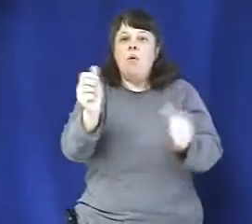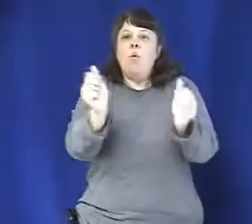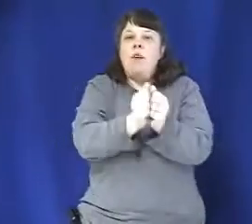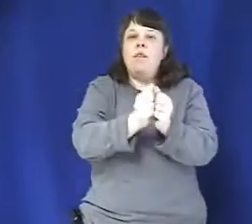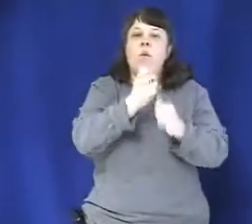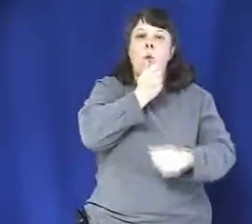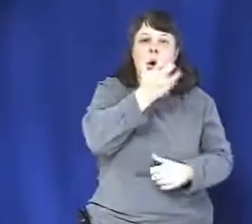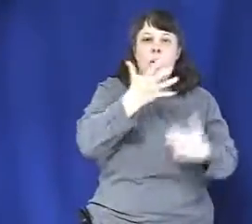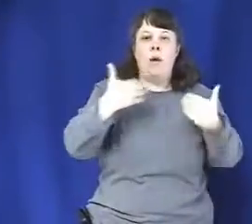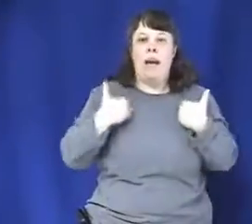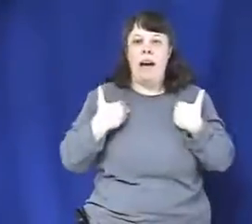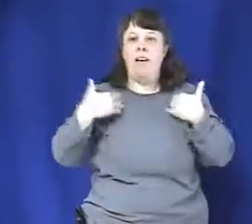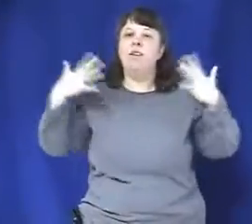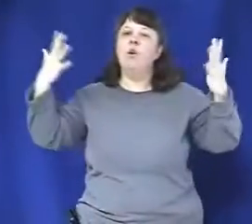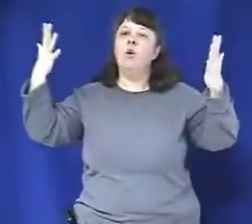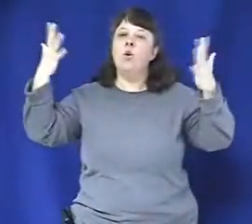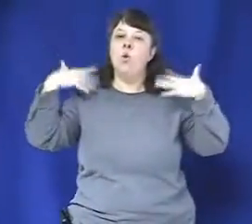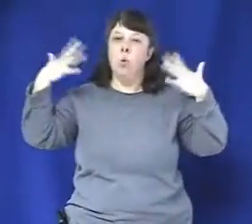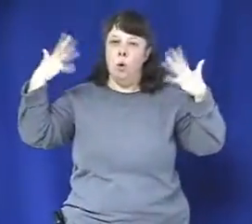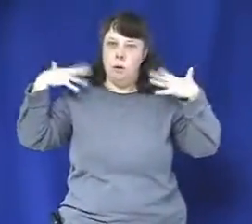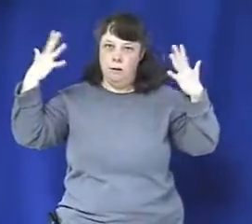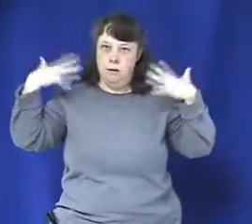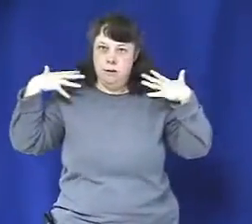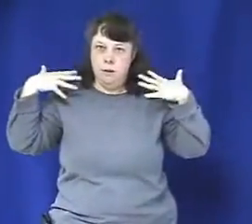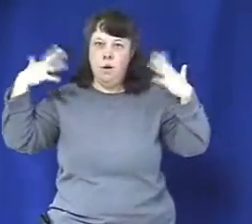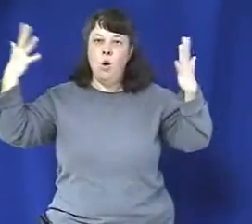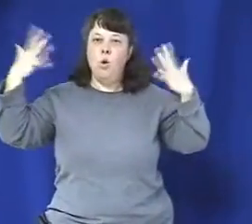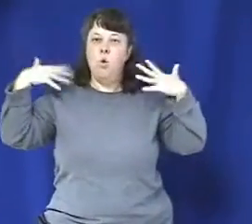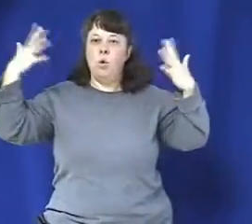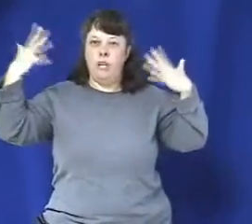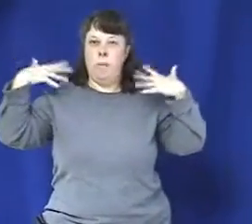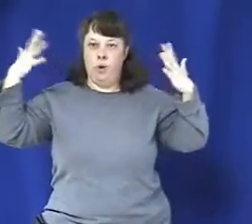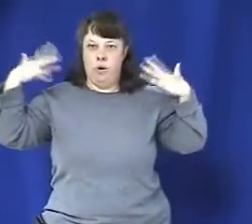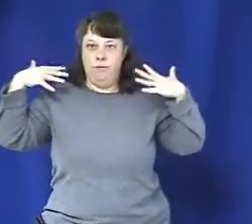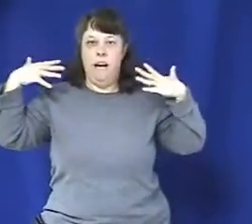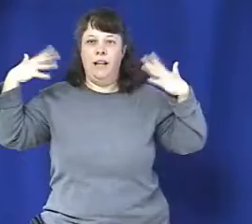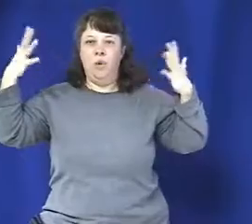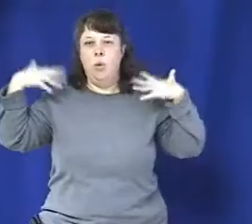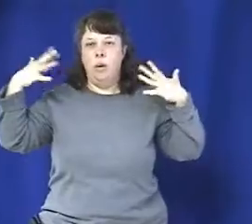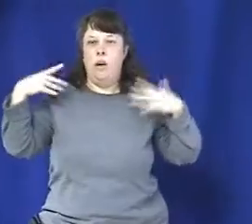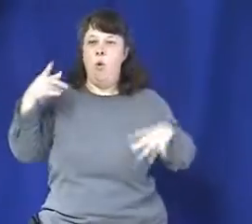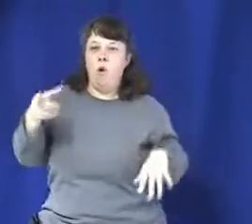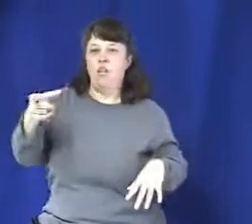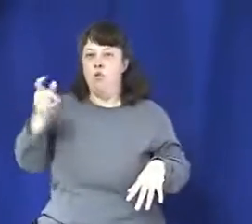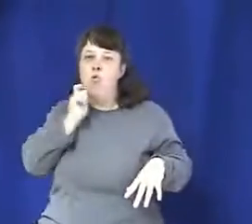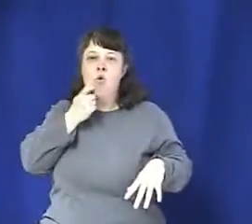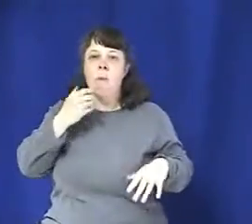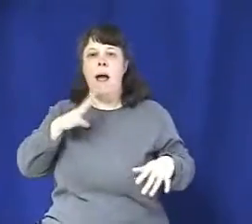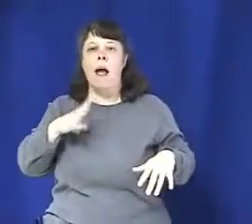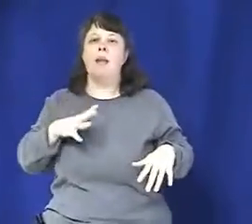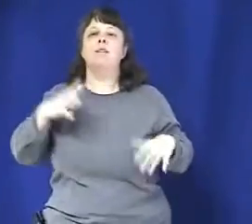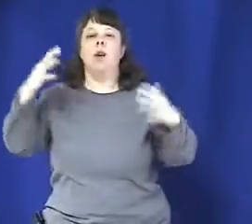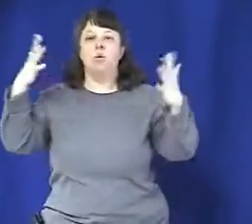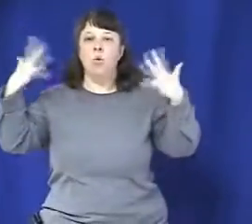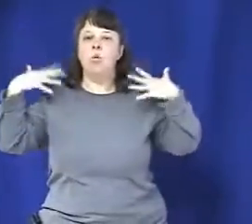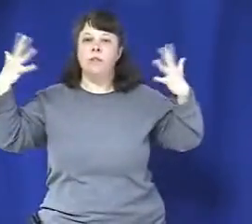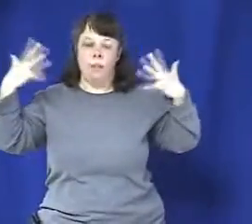And with warm we have cool. Cool temperature, not cool like, oh, he's cool, man. Cool